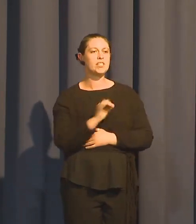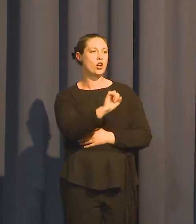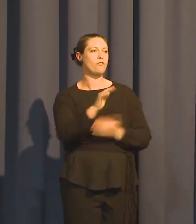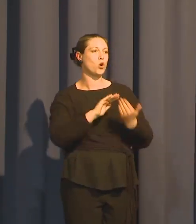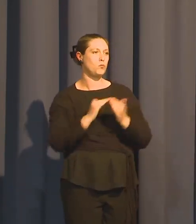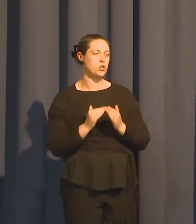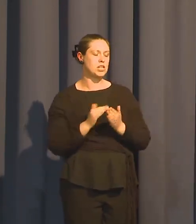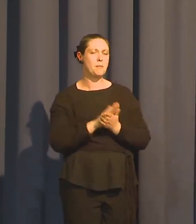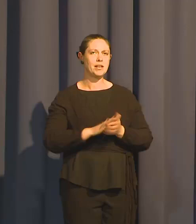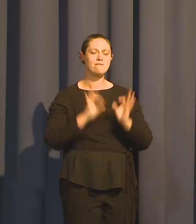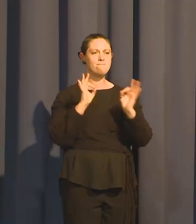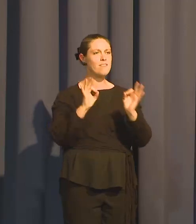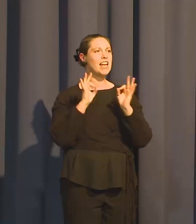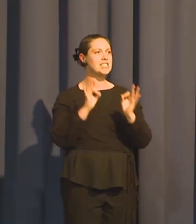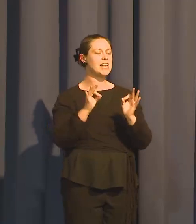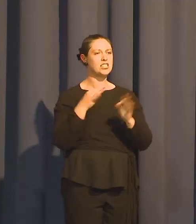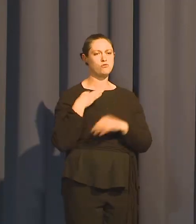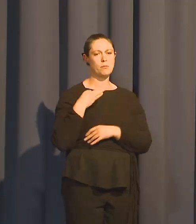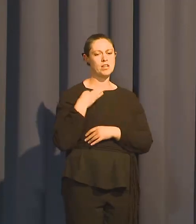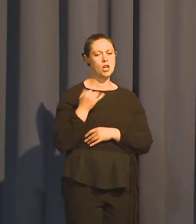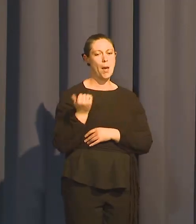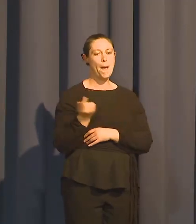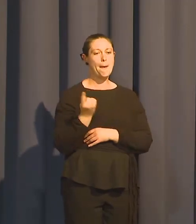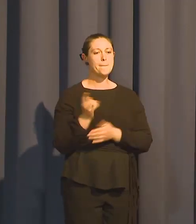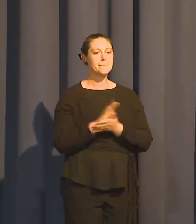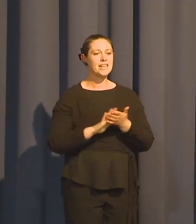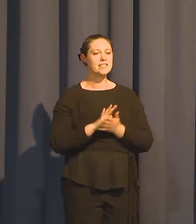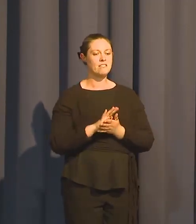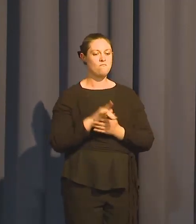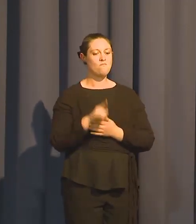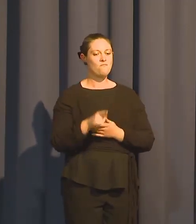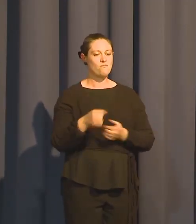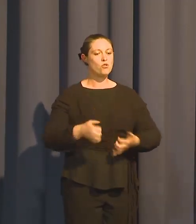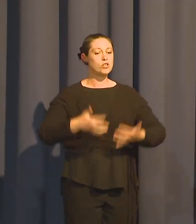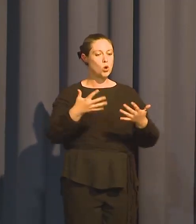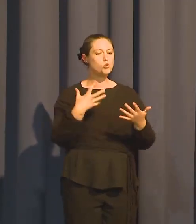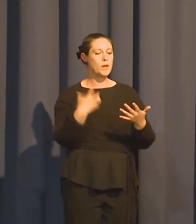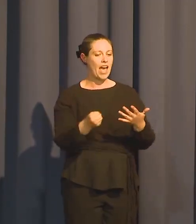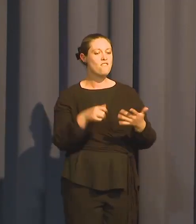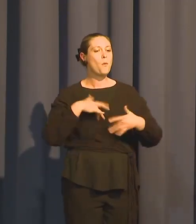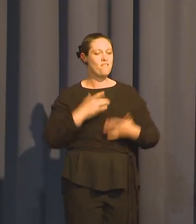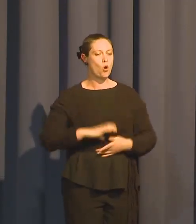the community and gives us confidence in the results and what they mean.